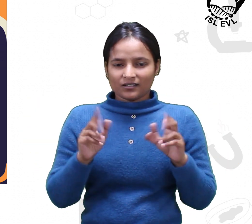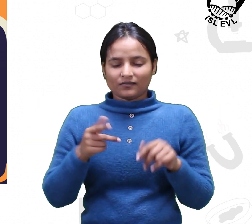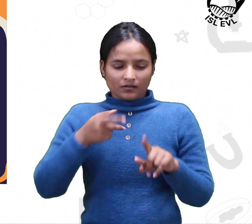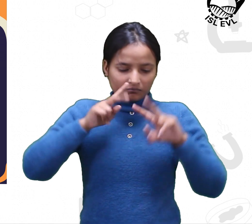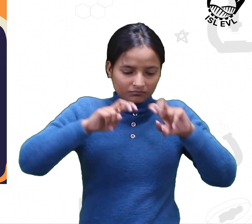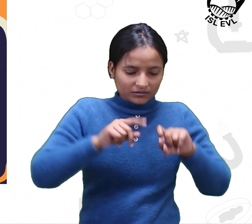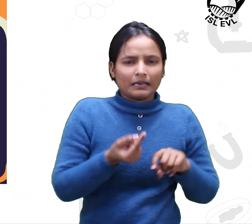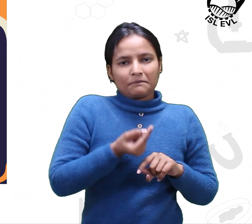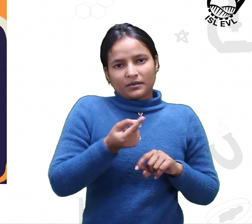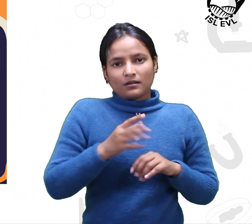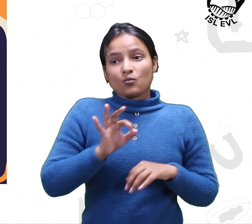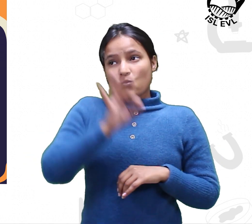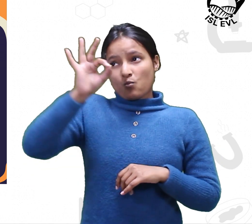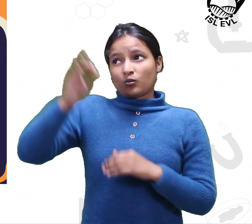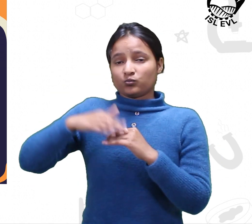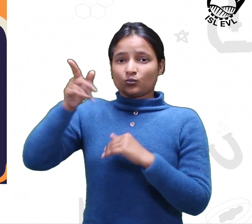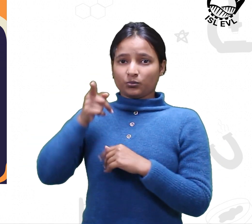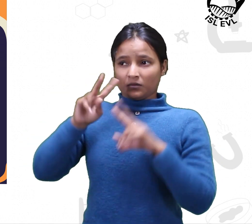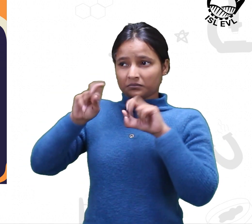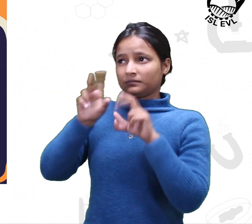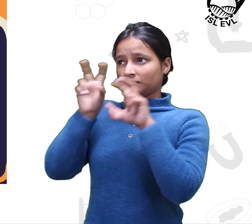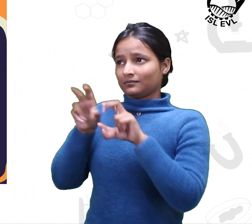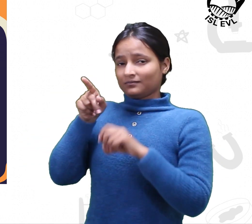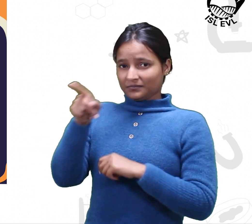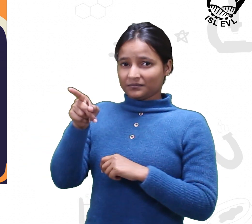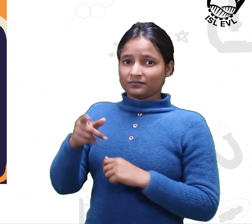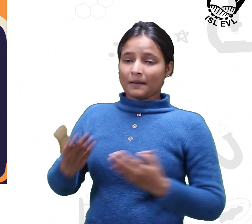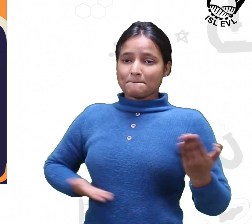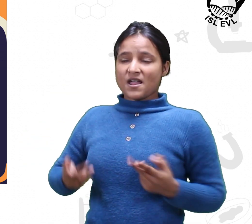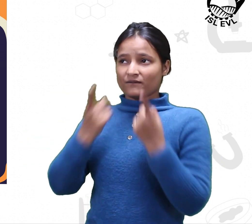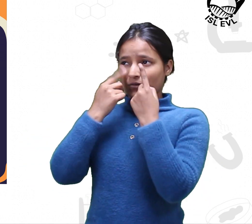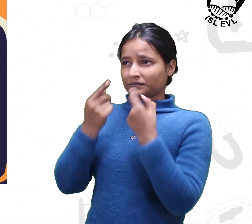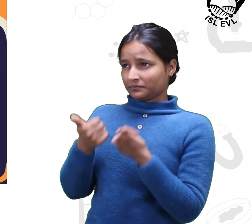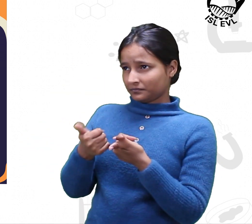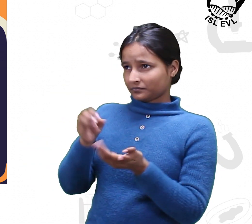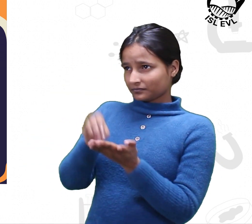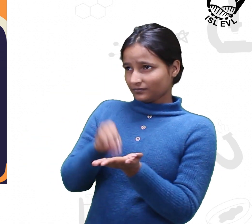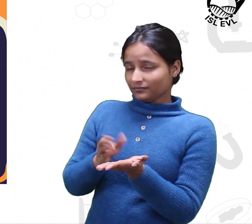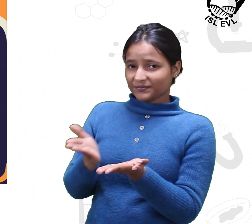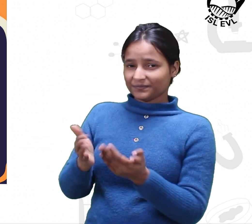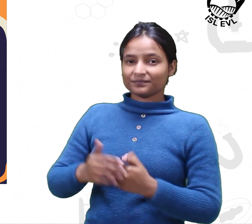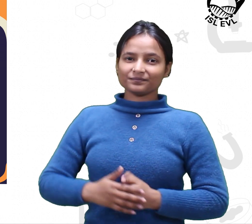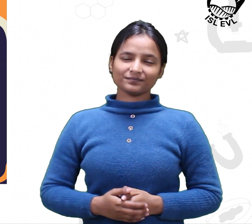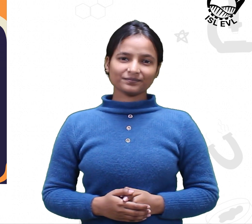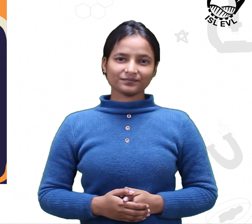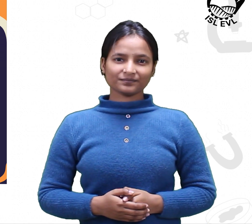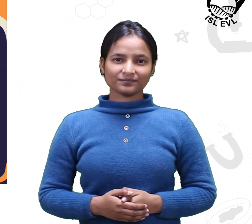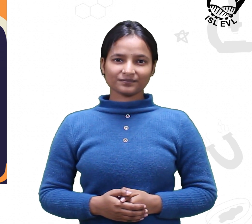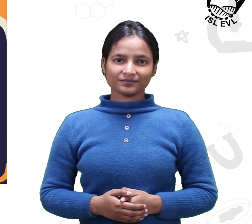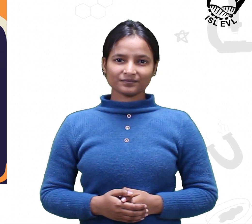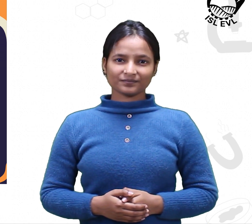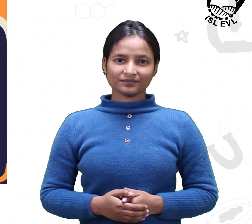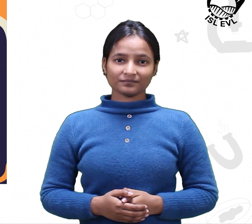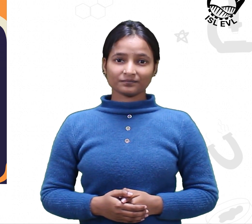one place to the other and do experiments with. But a lot of behavior experiments are done with moving flies, of course. So it